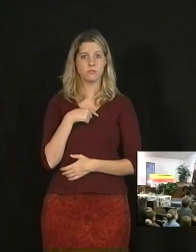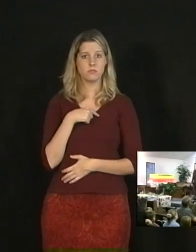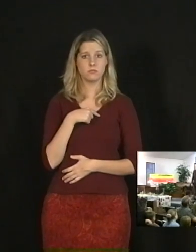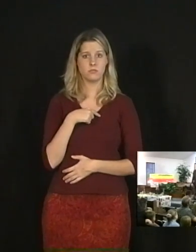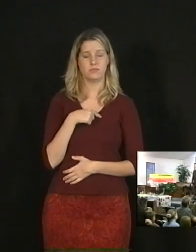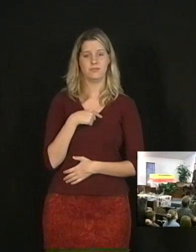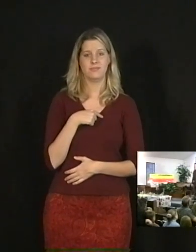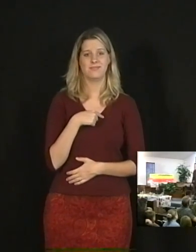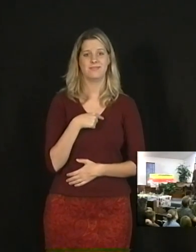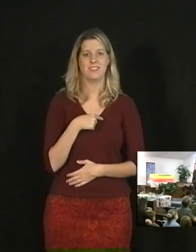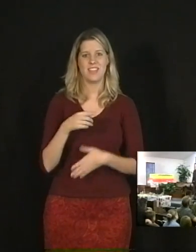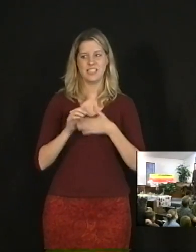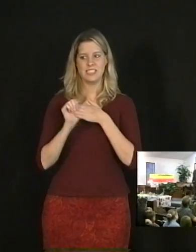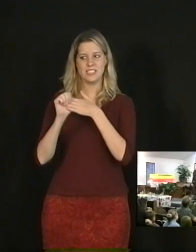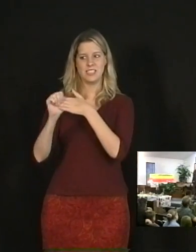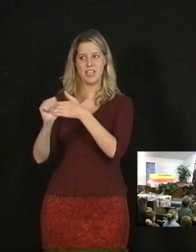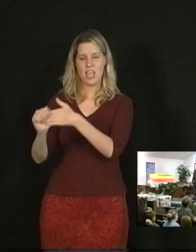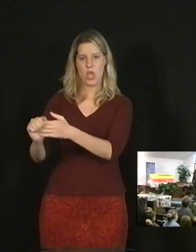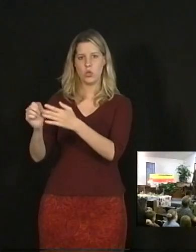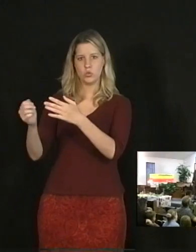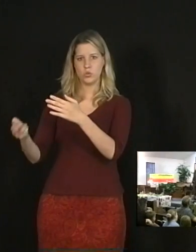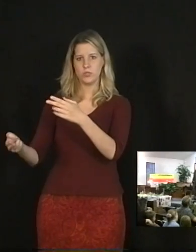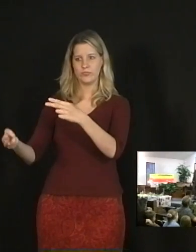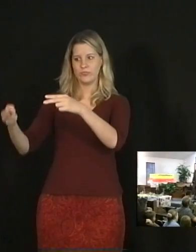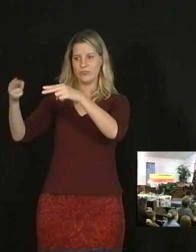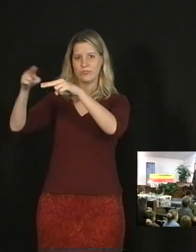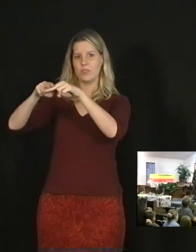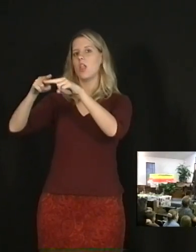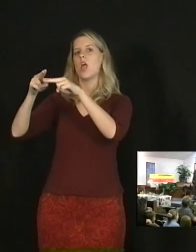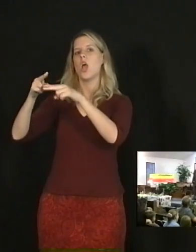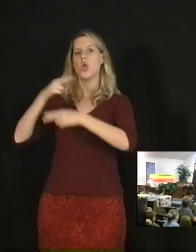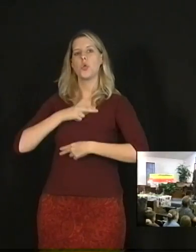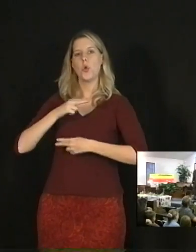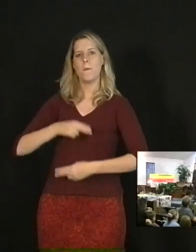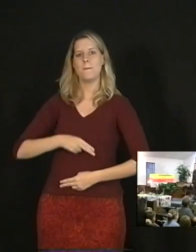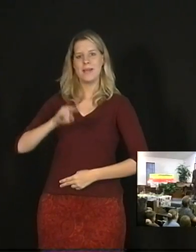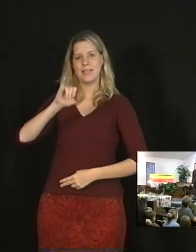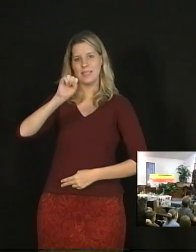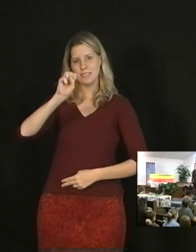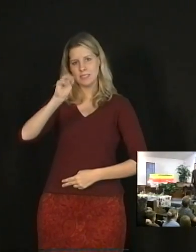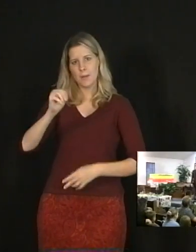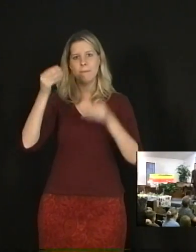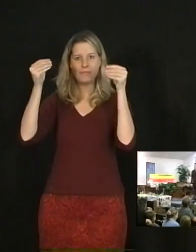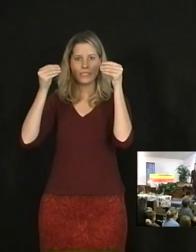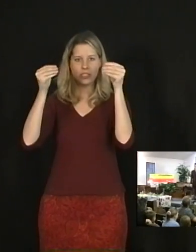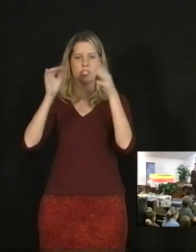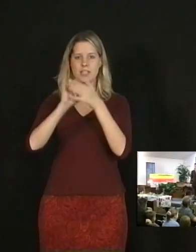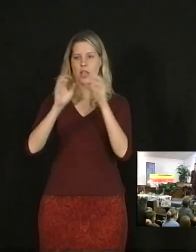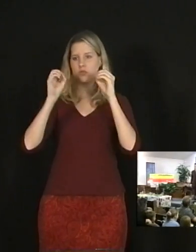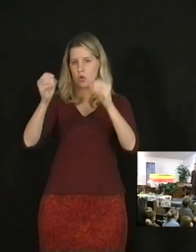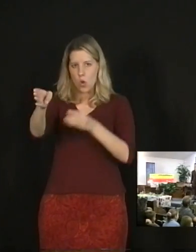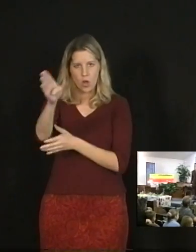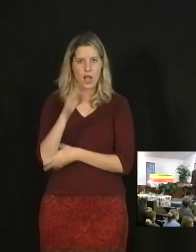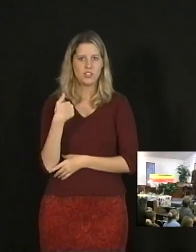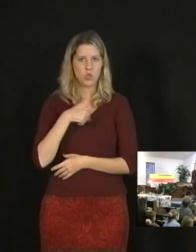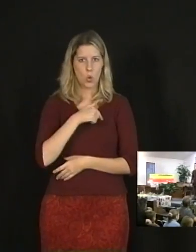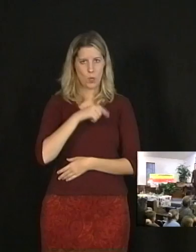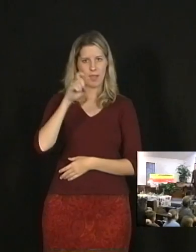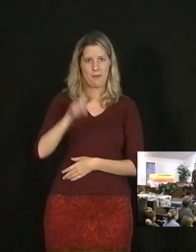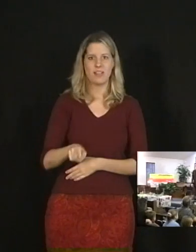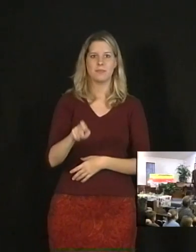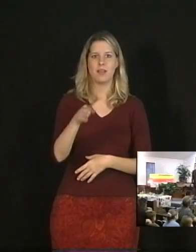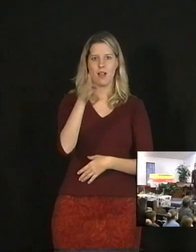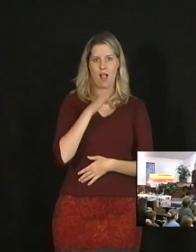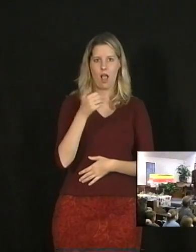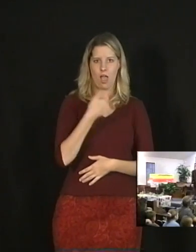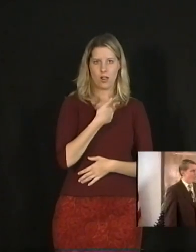us. This led directly to the rise of humanism. Humanism is the teaching that there is no God, so we